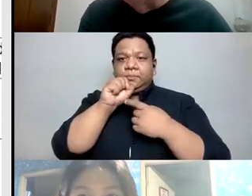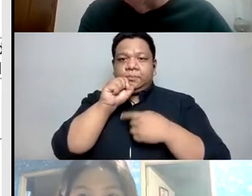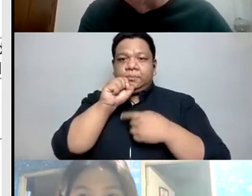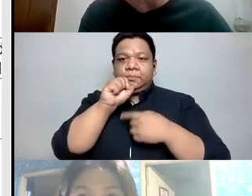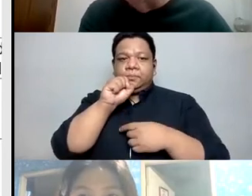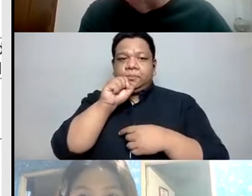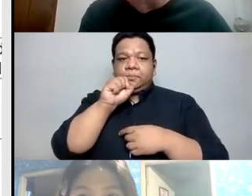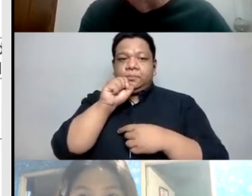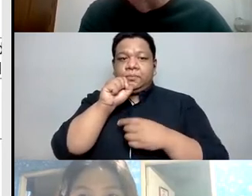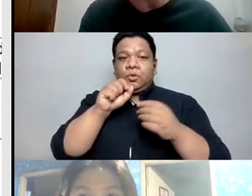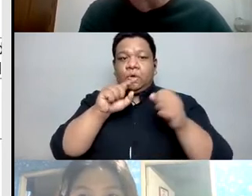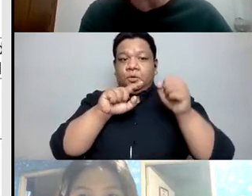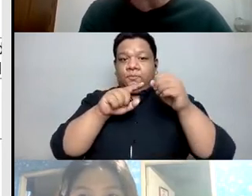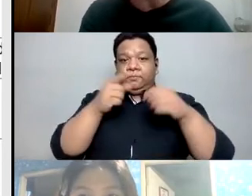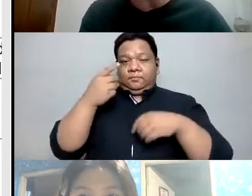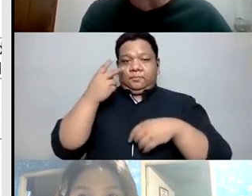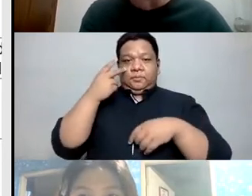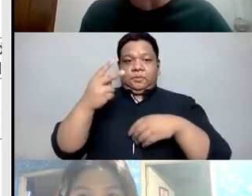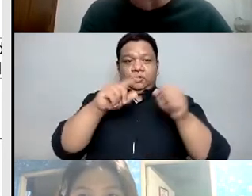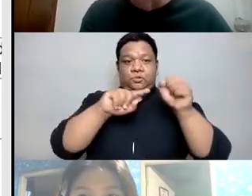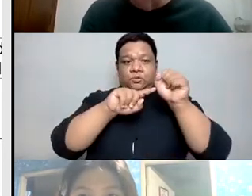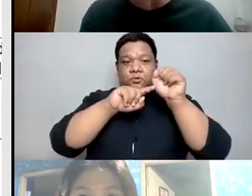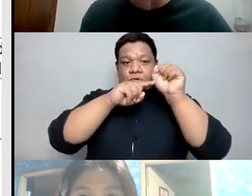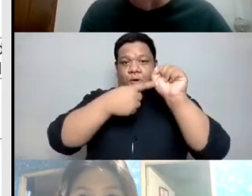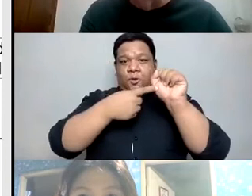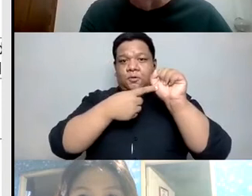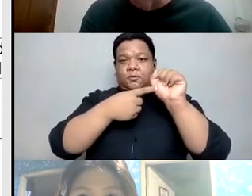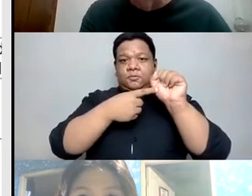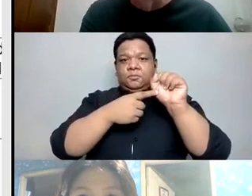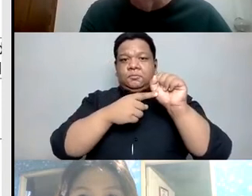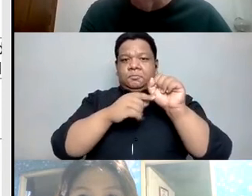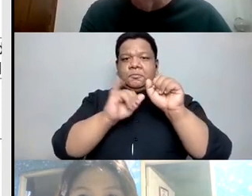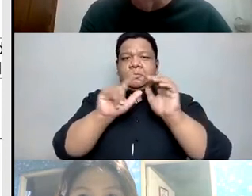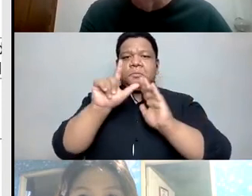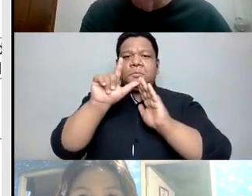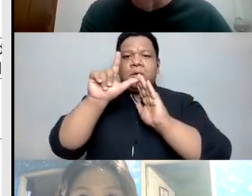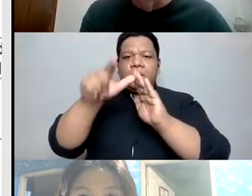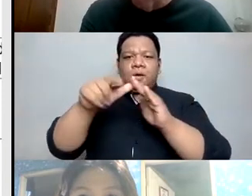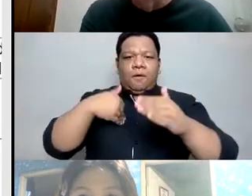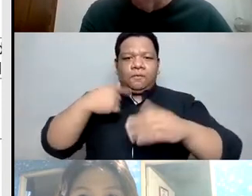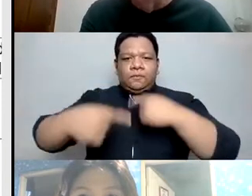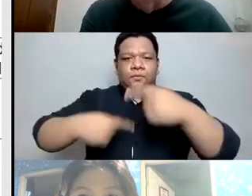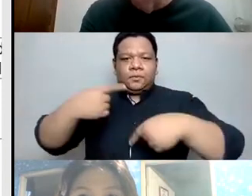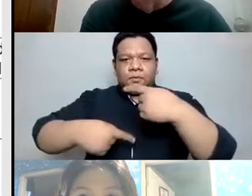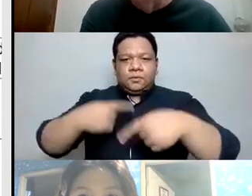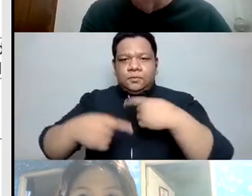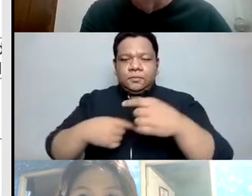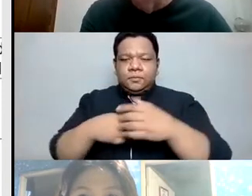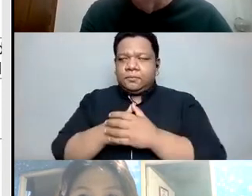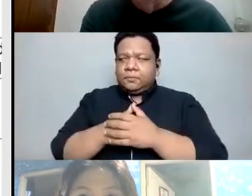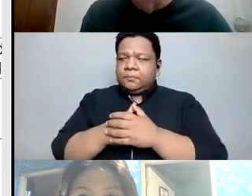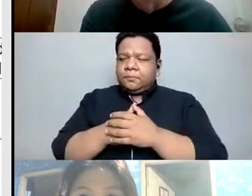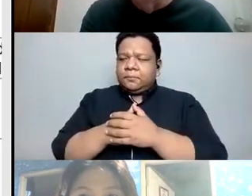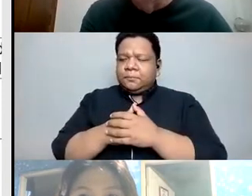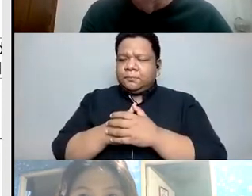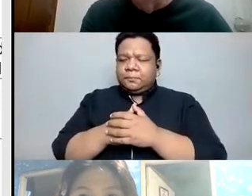In the beginning, it was one of the later signs. Or